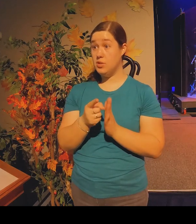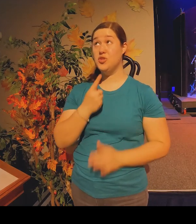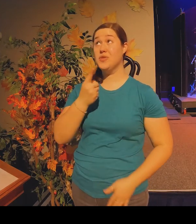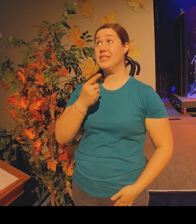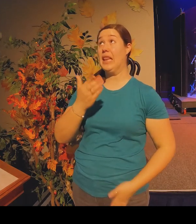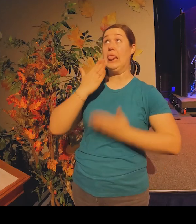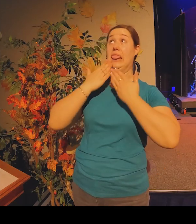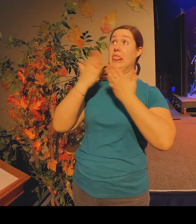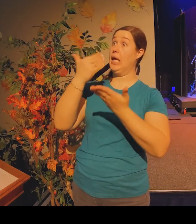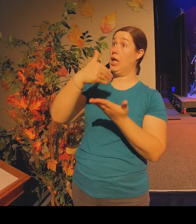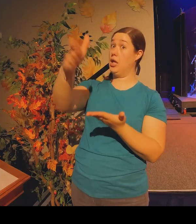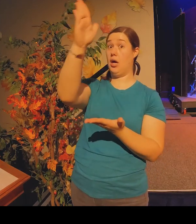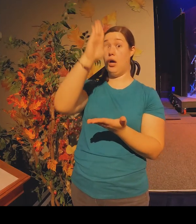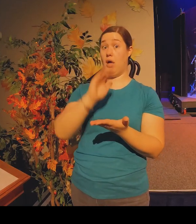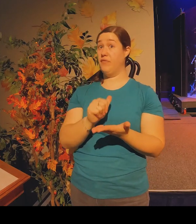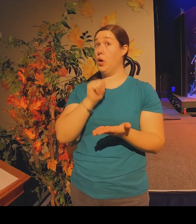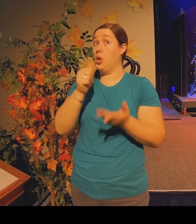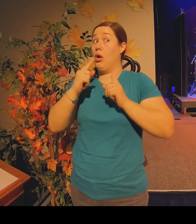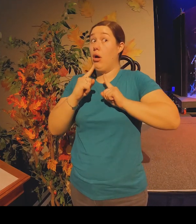right?